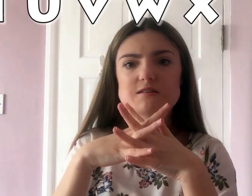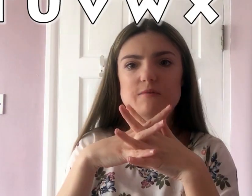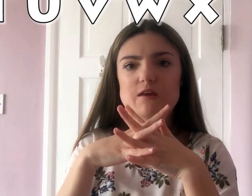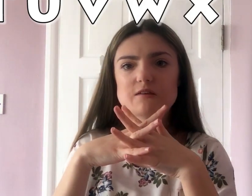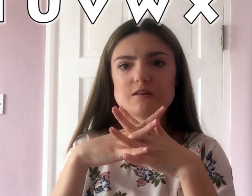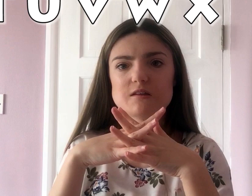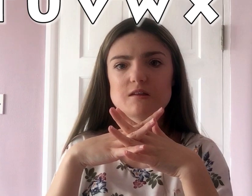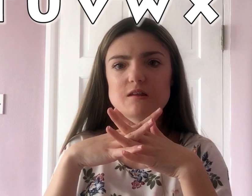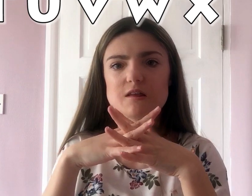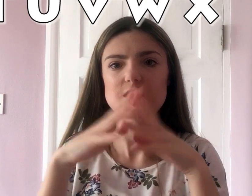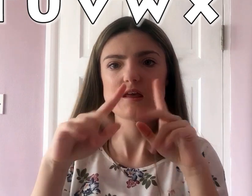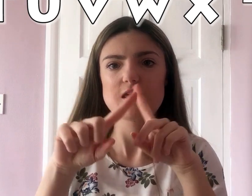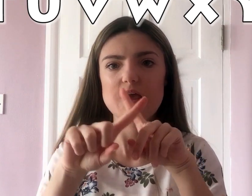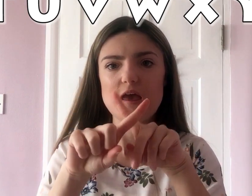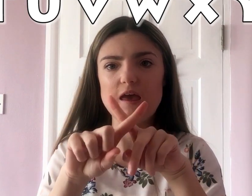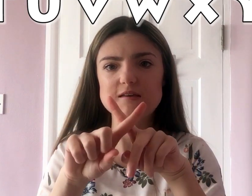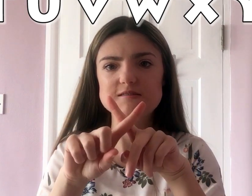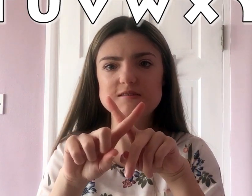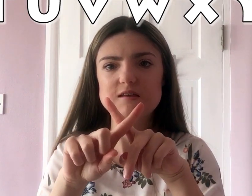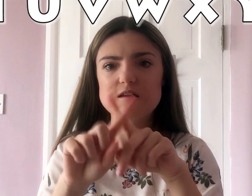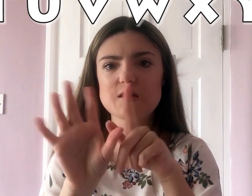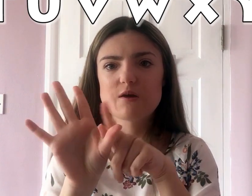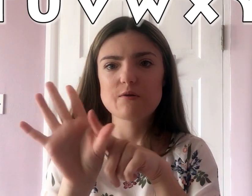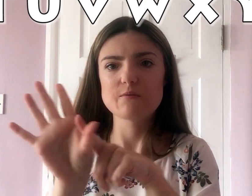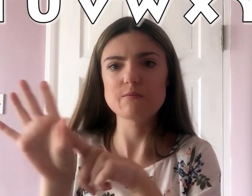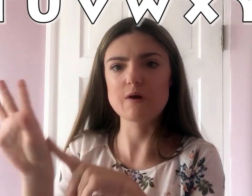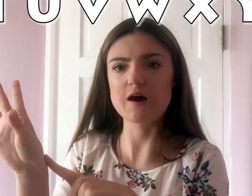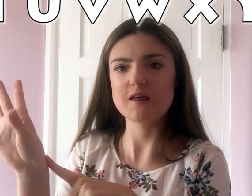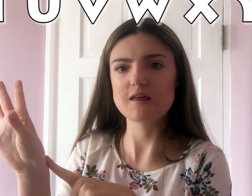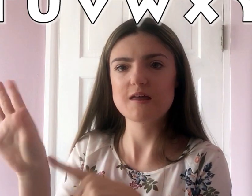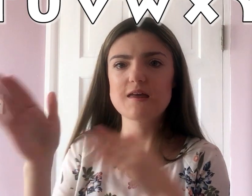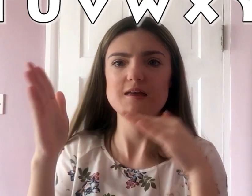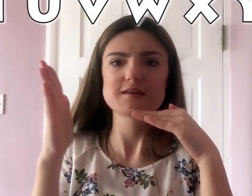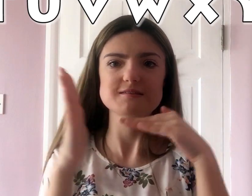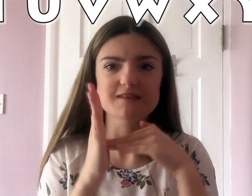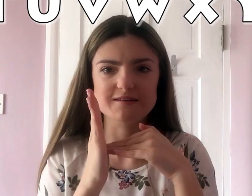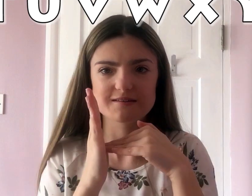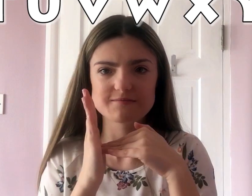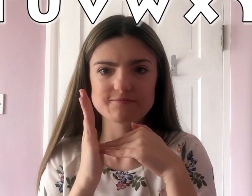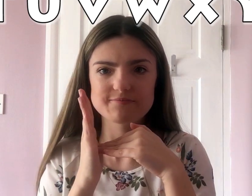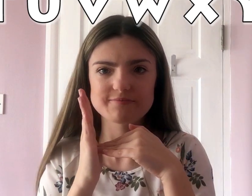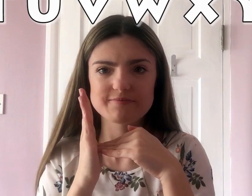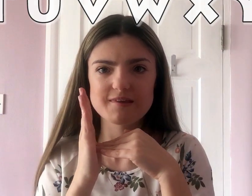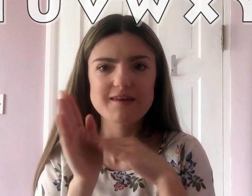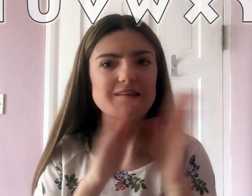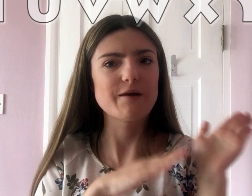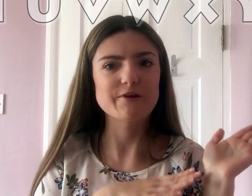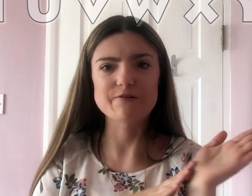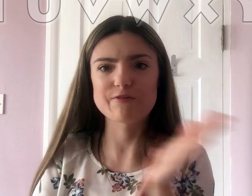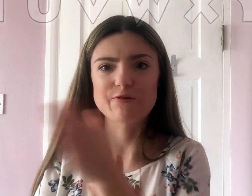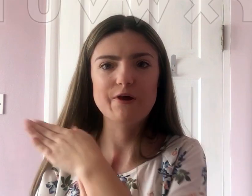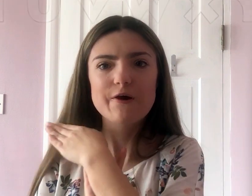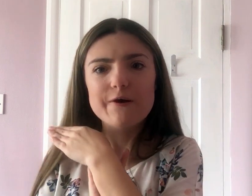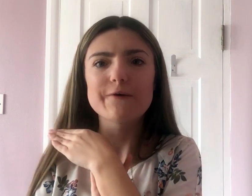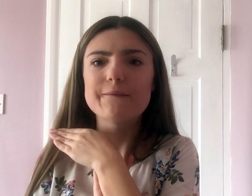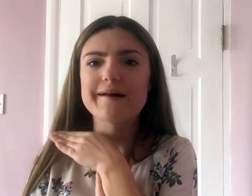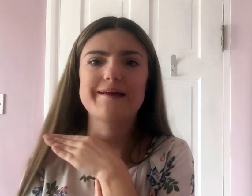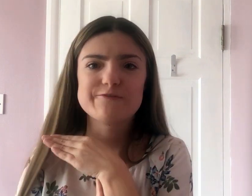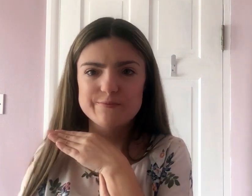W, X, Y, Z. Now I'm going to run through the whole